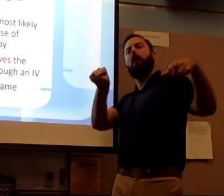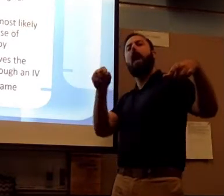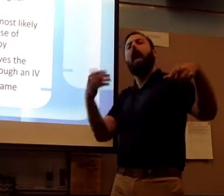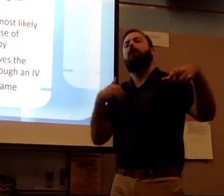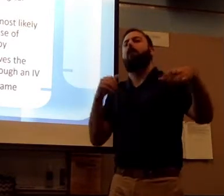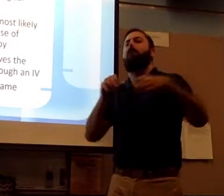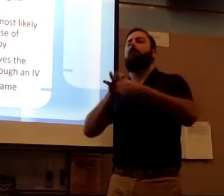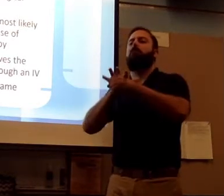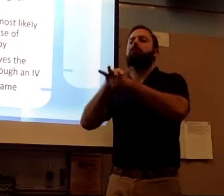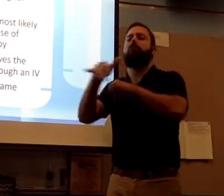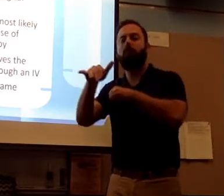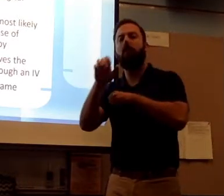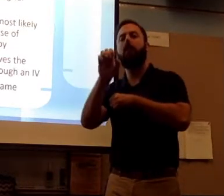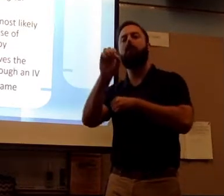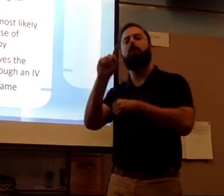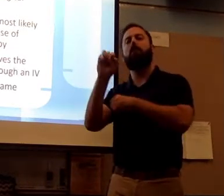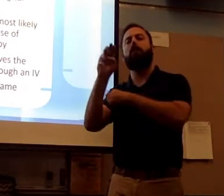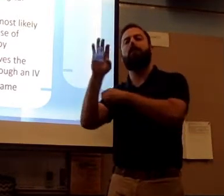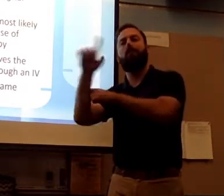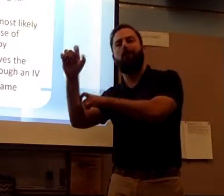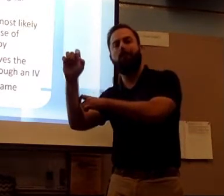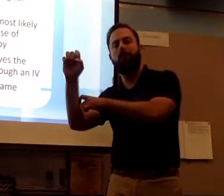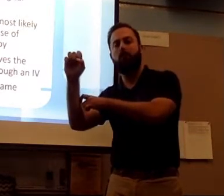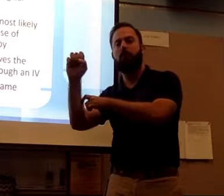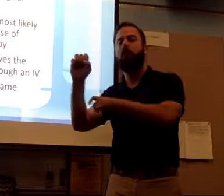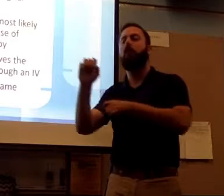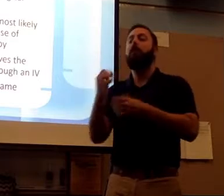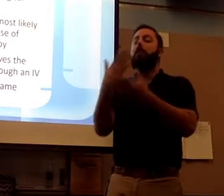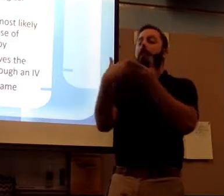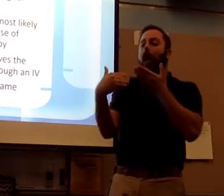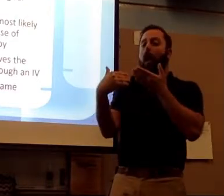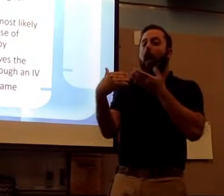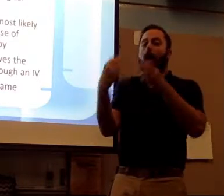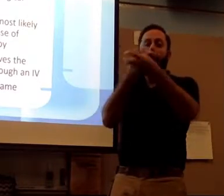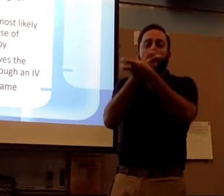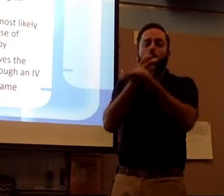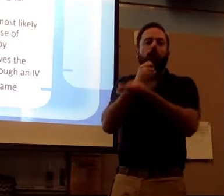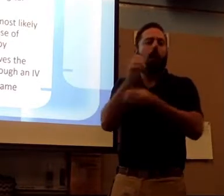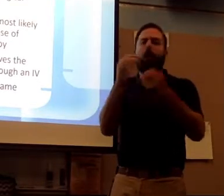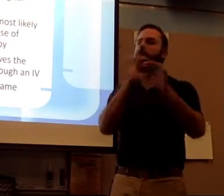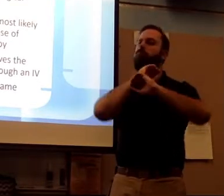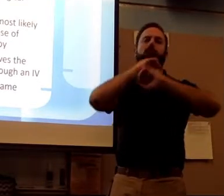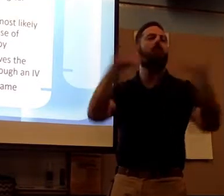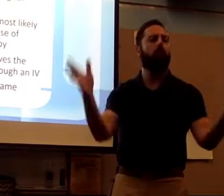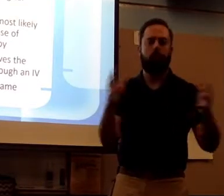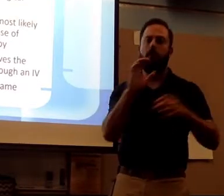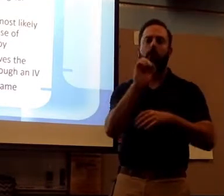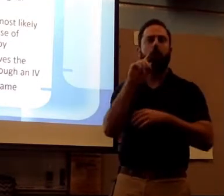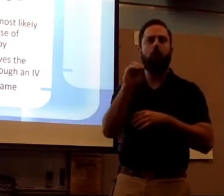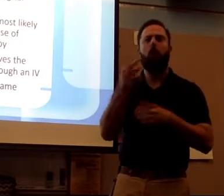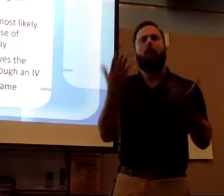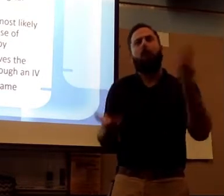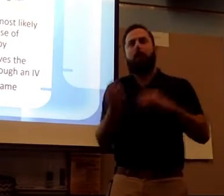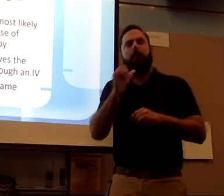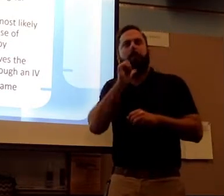really, I don't know if some don't have any or just not as much, but that's where they tend to take it from. That's a